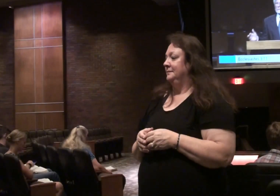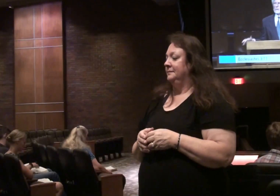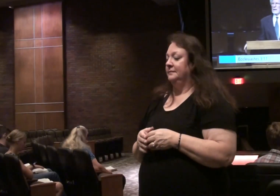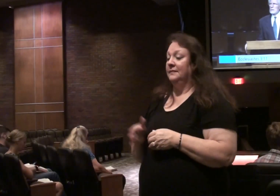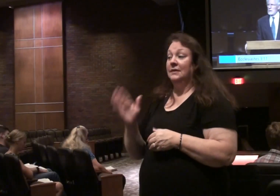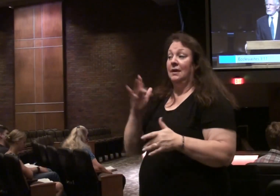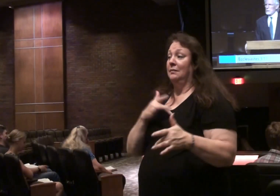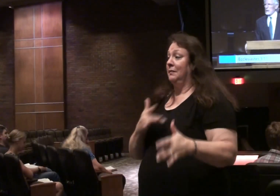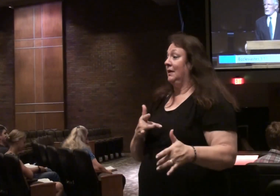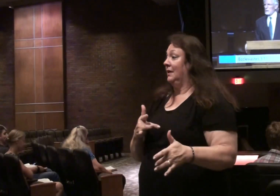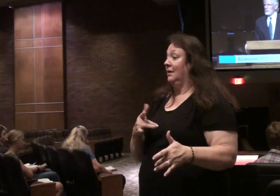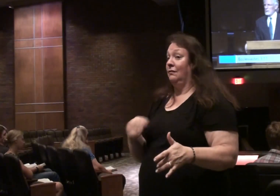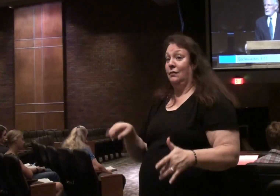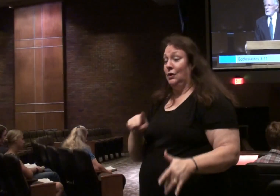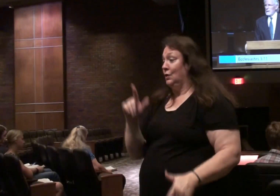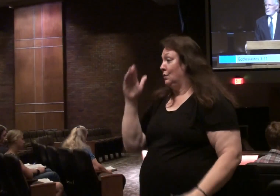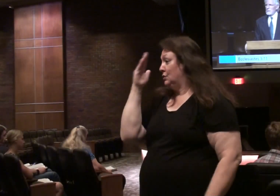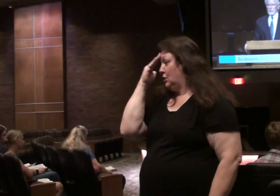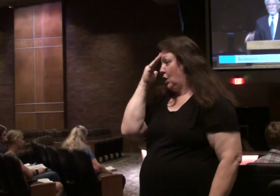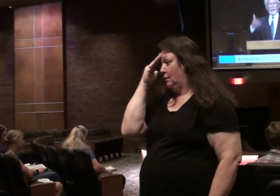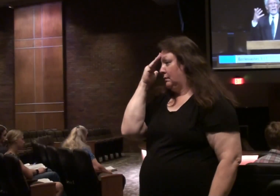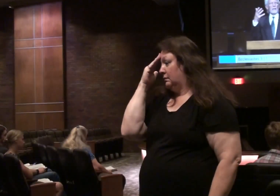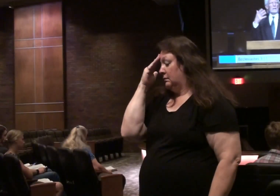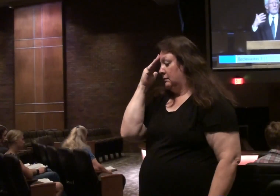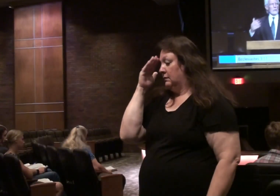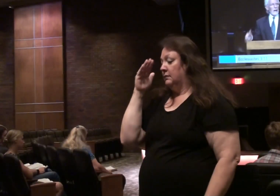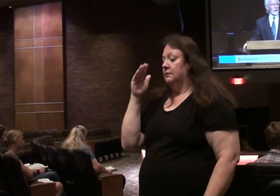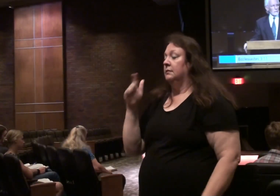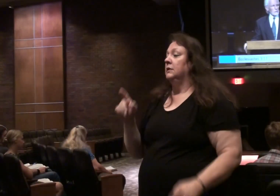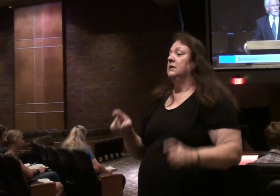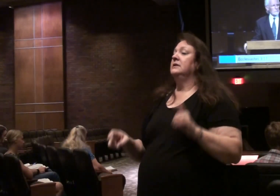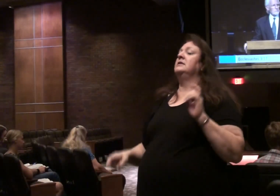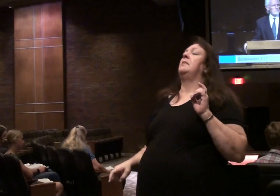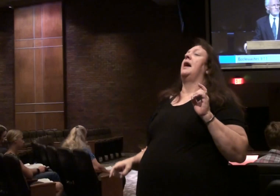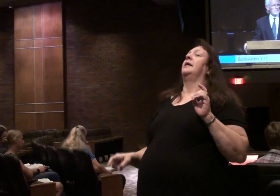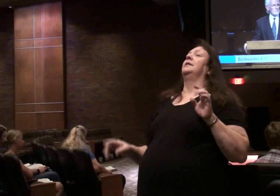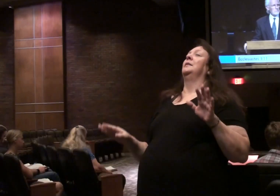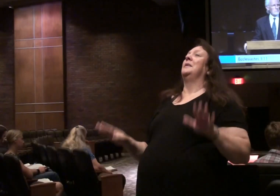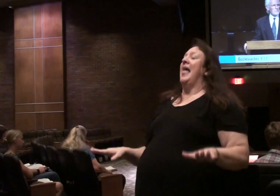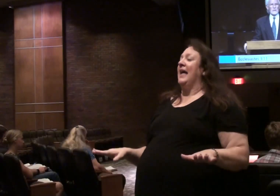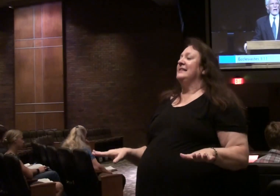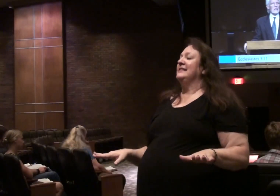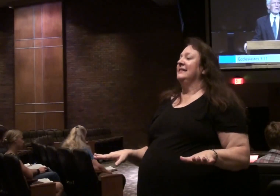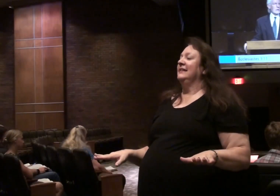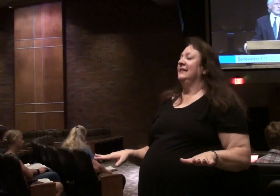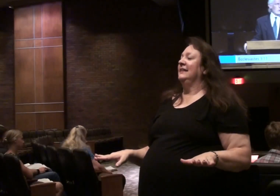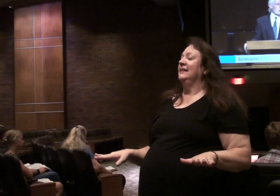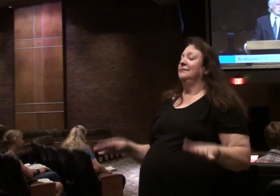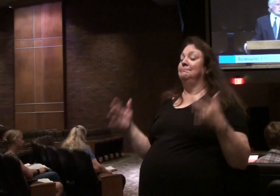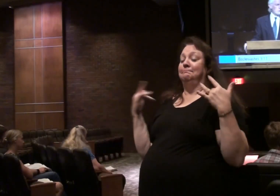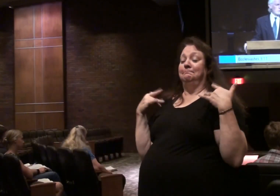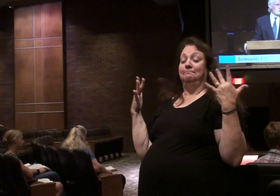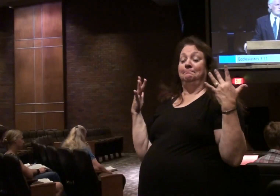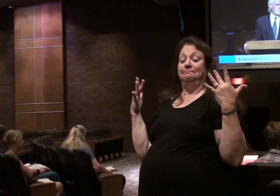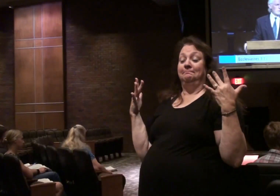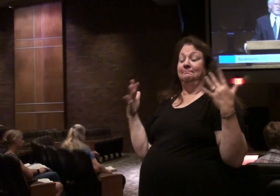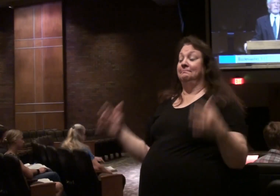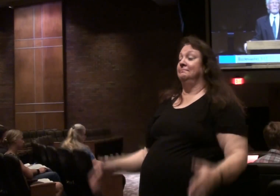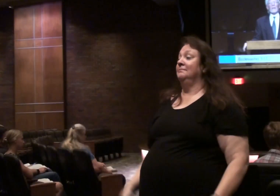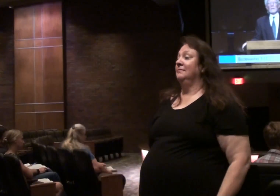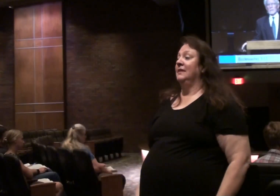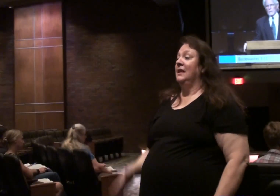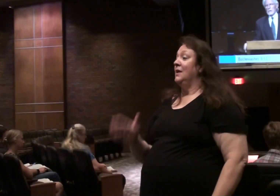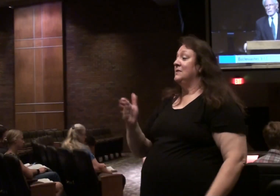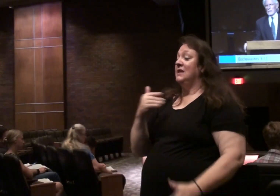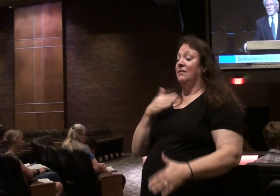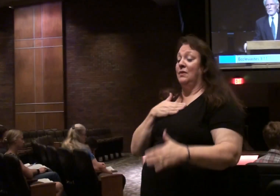Not God's intention does to know. Sit back, Bill. Relax. It's out of your control. It never